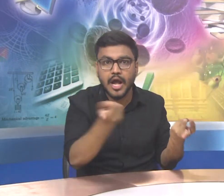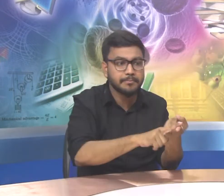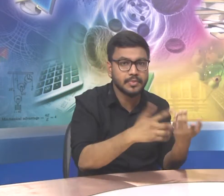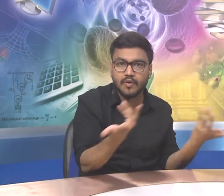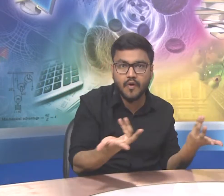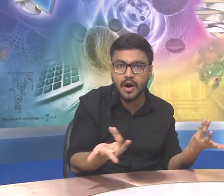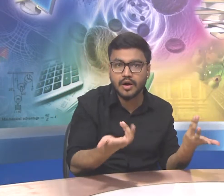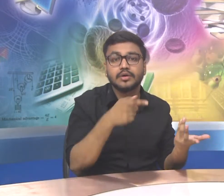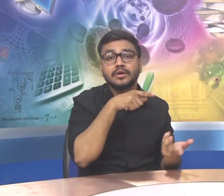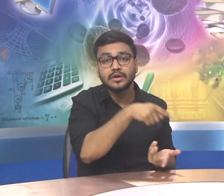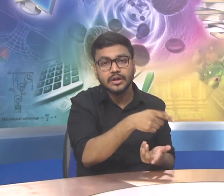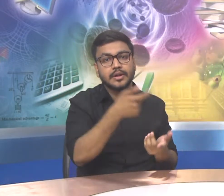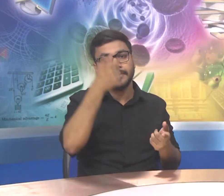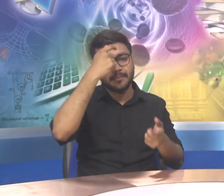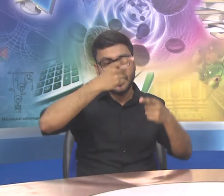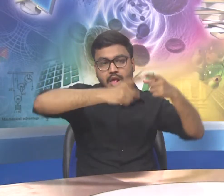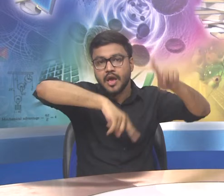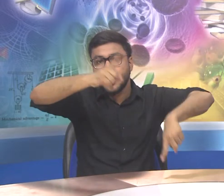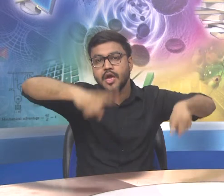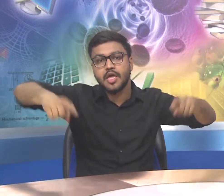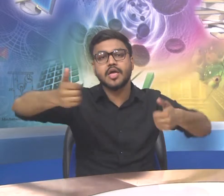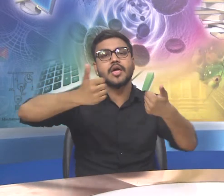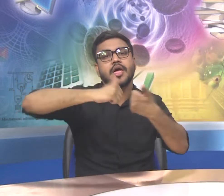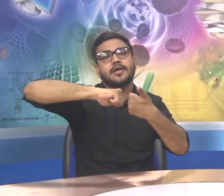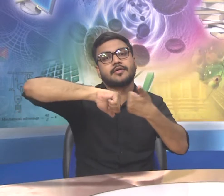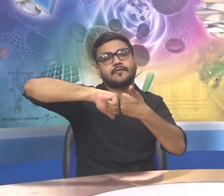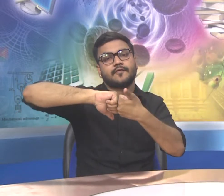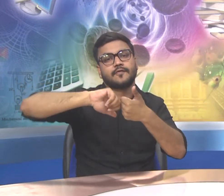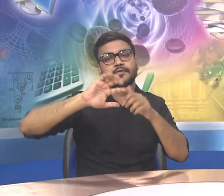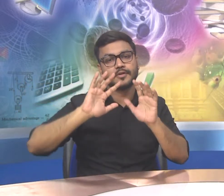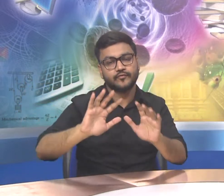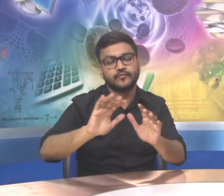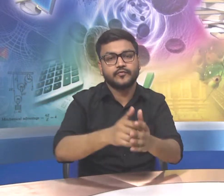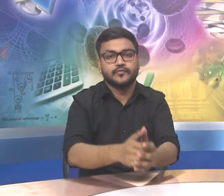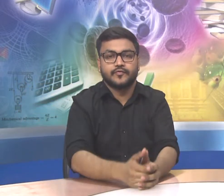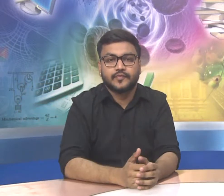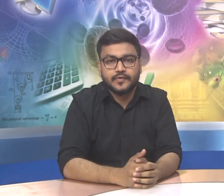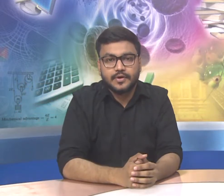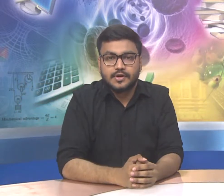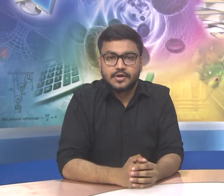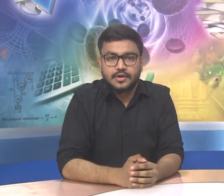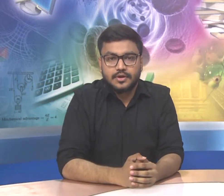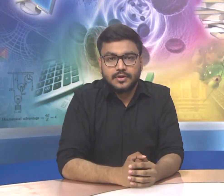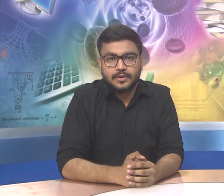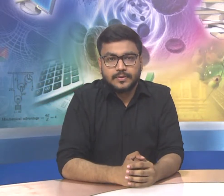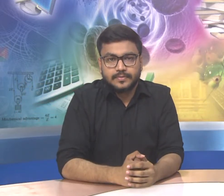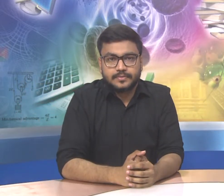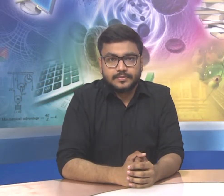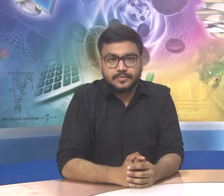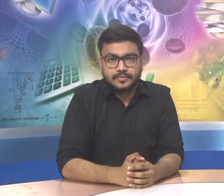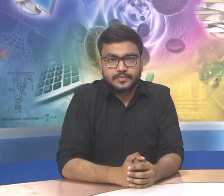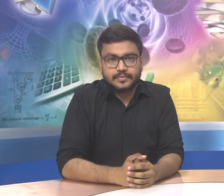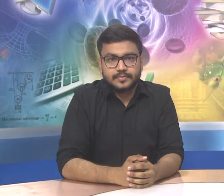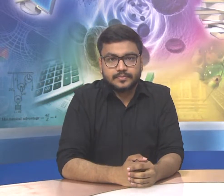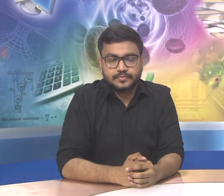if we put our money in stock market, so it has a risk of loss and benefit.